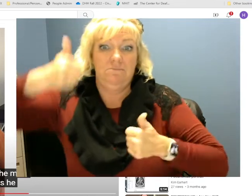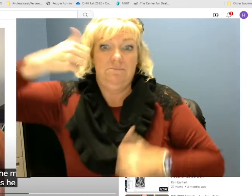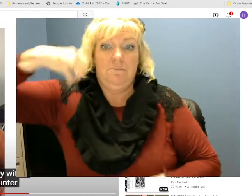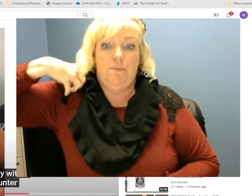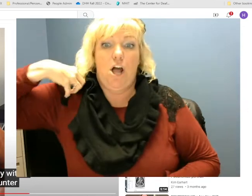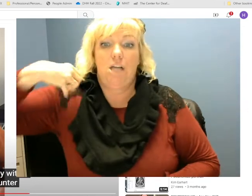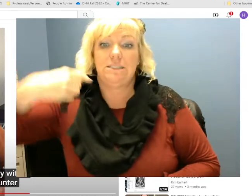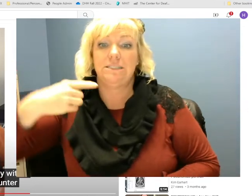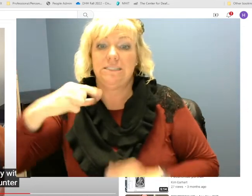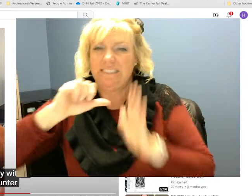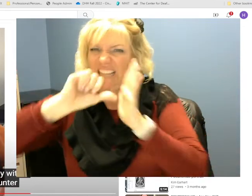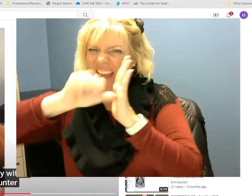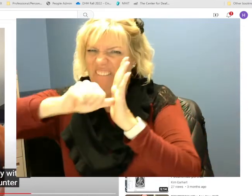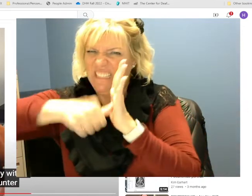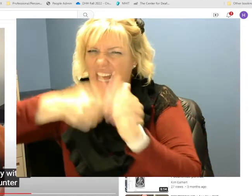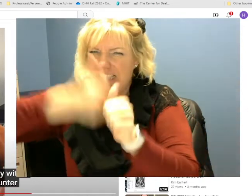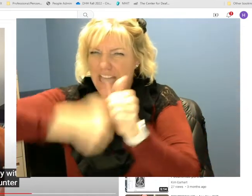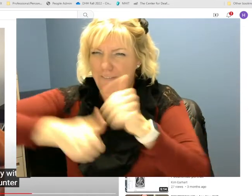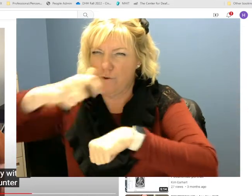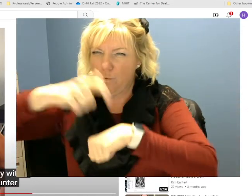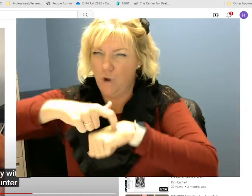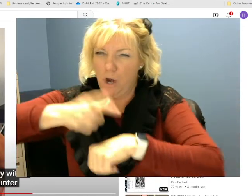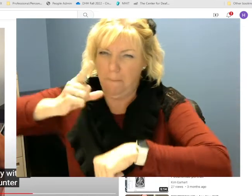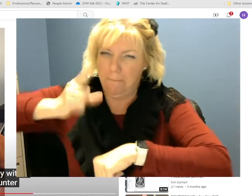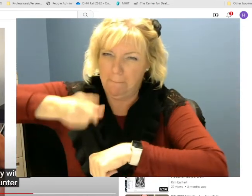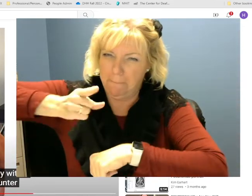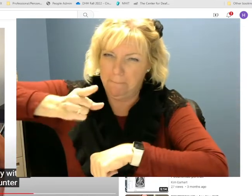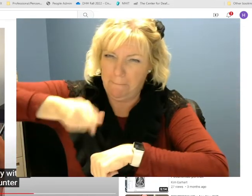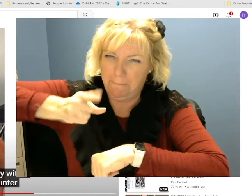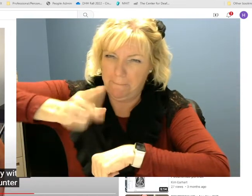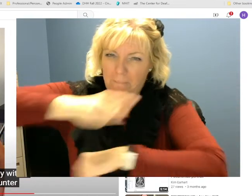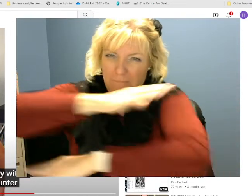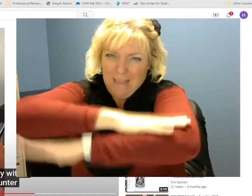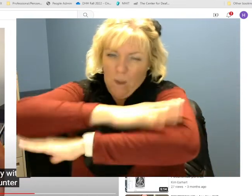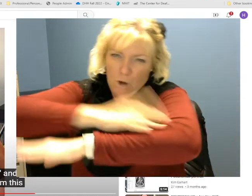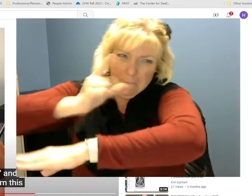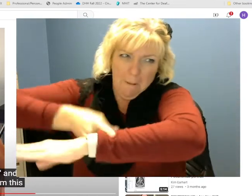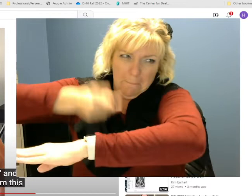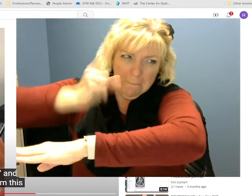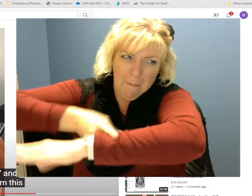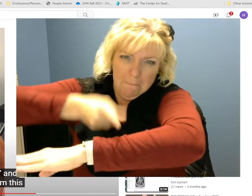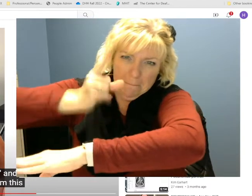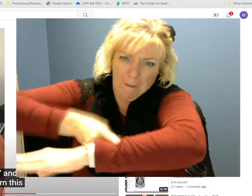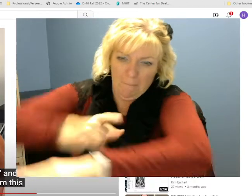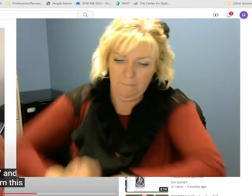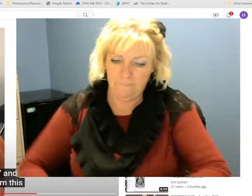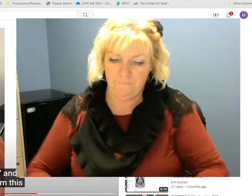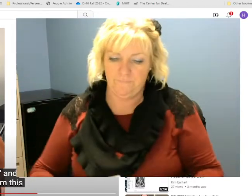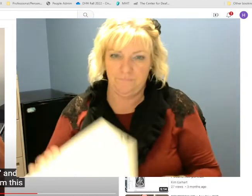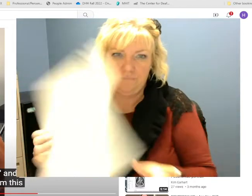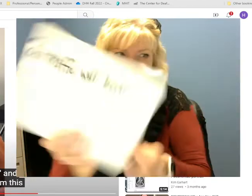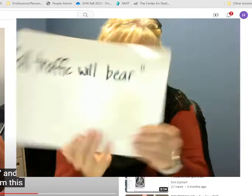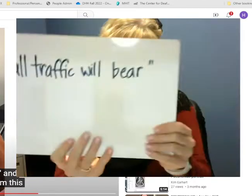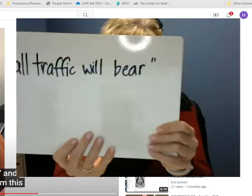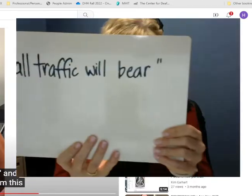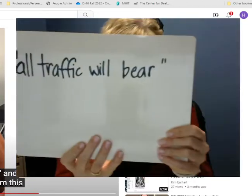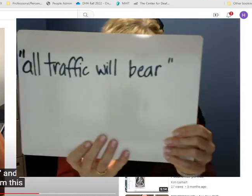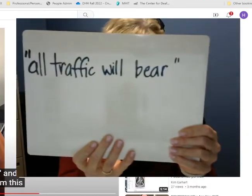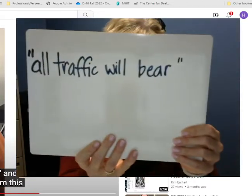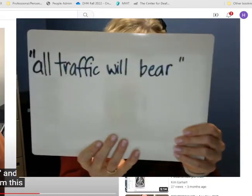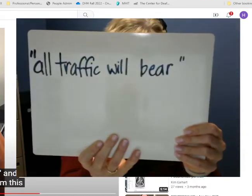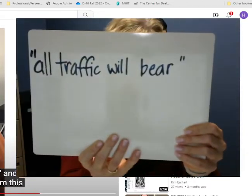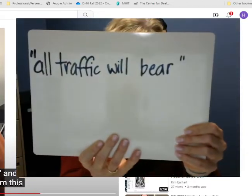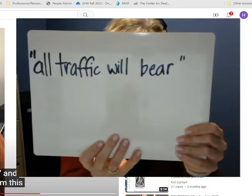him. It says he emphasized each word as his reply with a tap of one forefinger on the counter before him. All